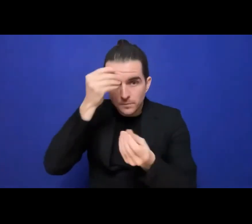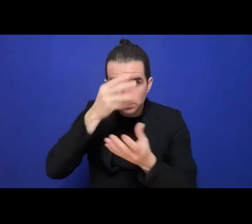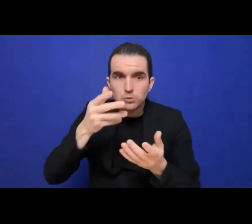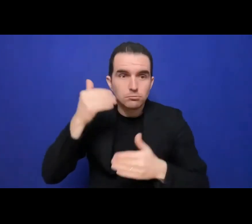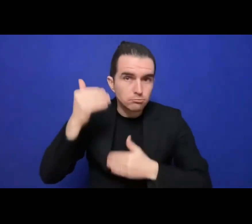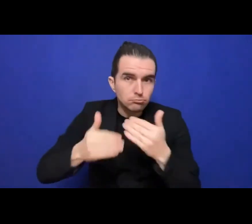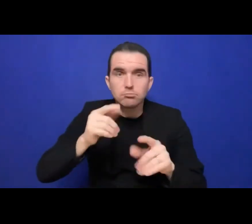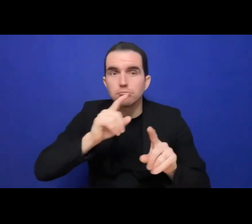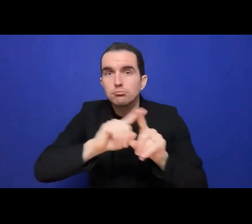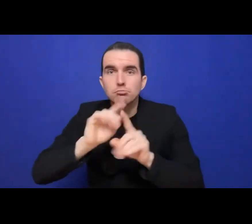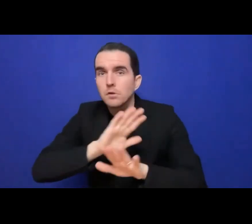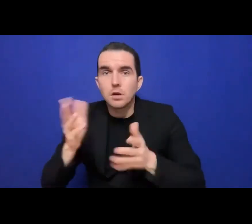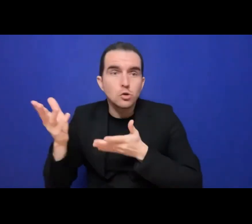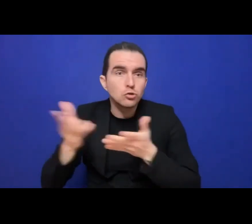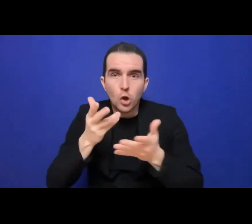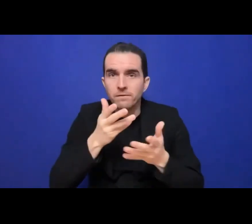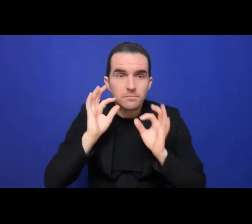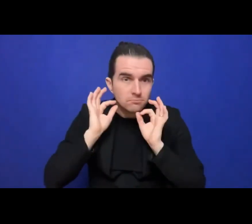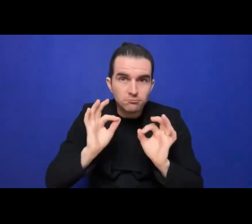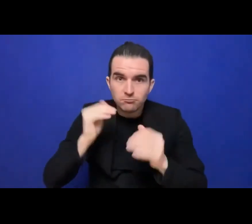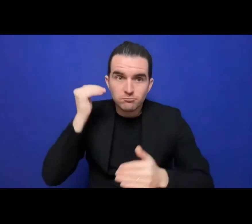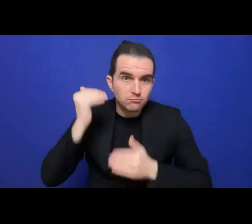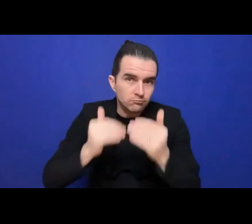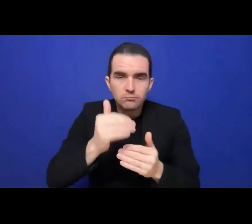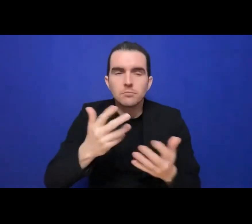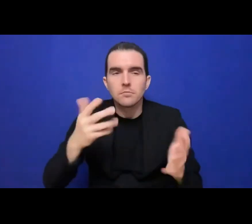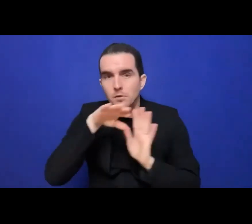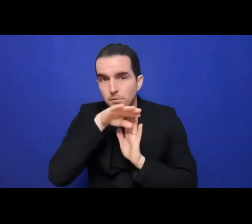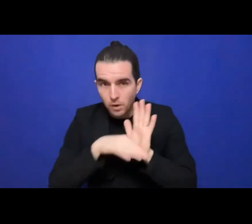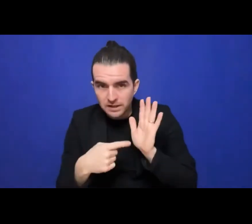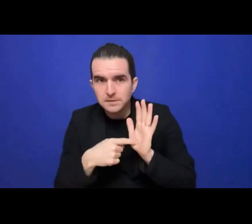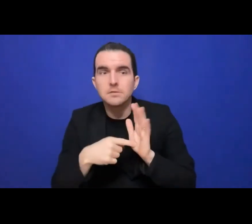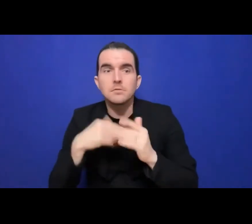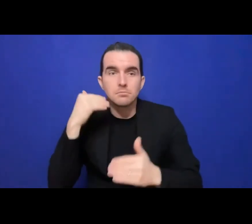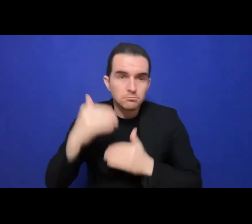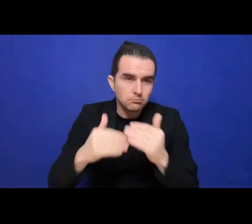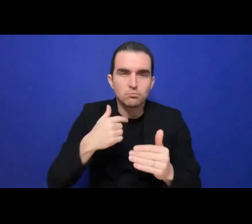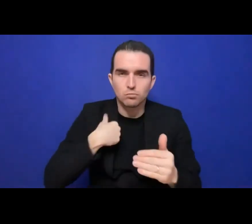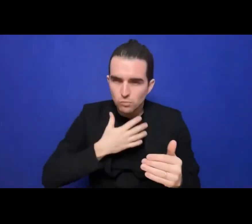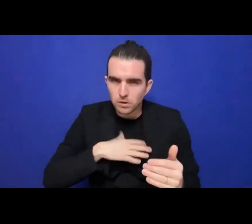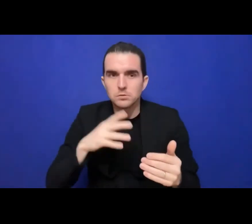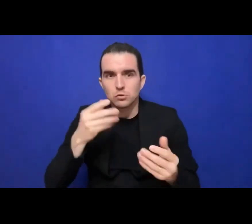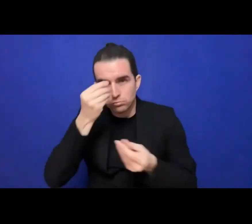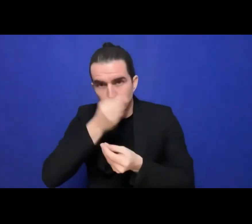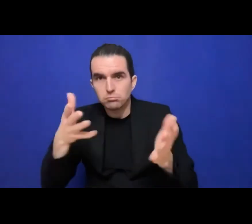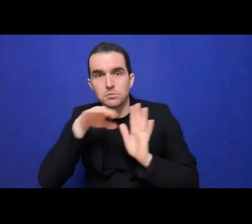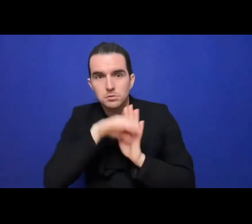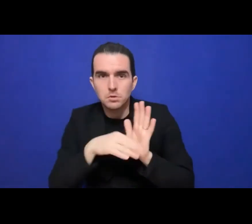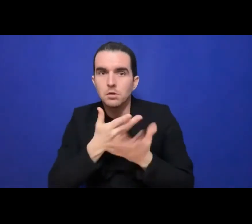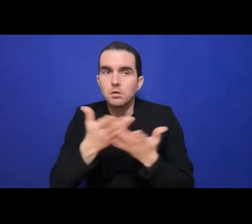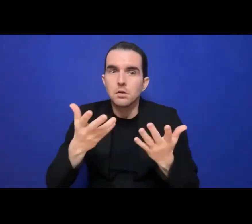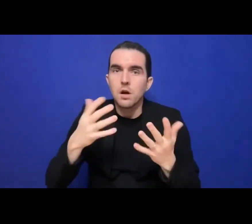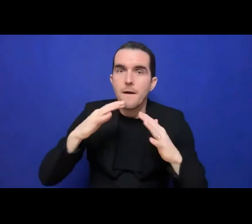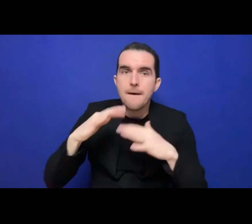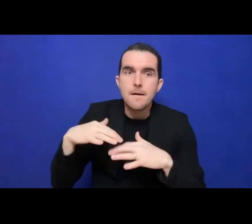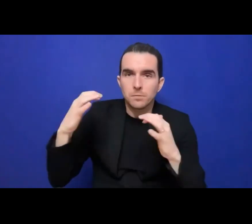budgeting. We should provide government and policymakers with citizen feedback on quality and adequacy of